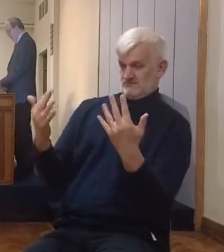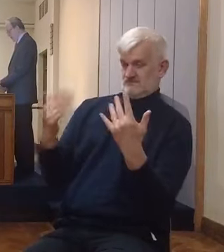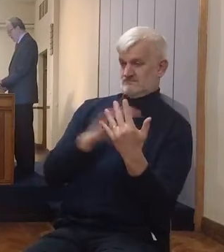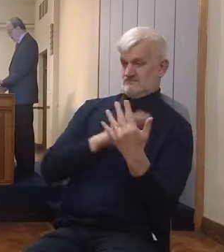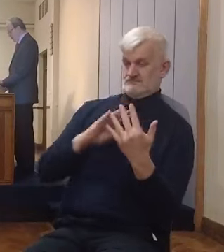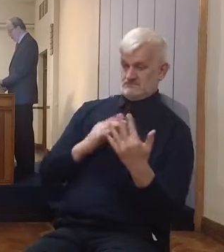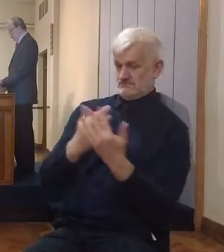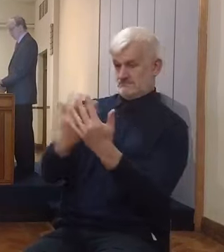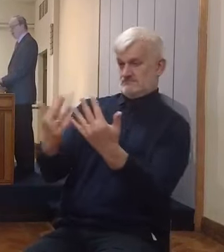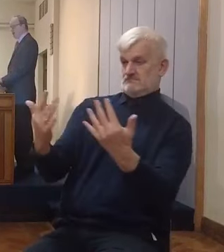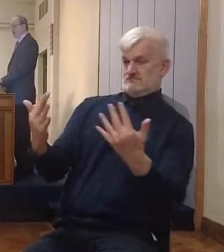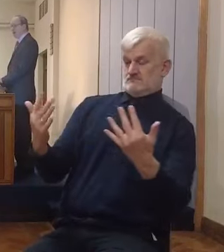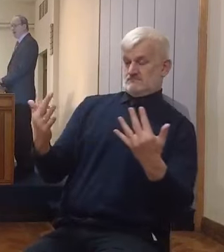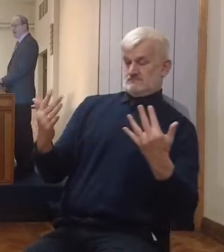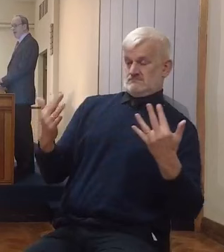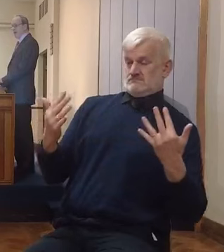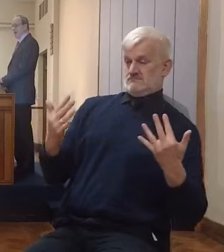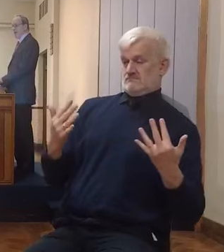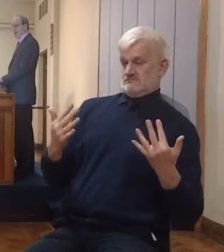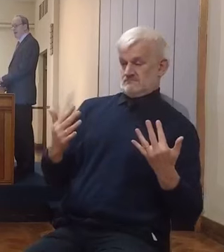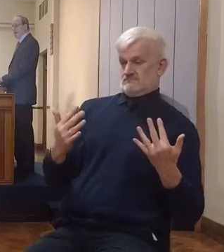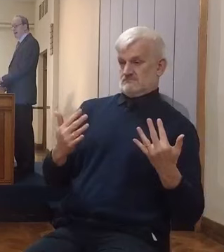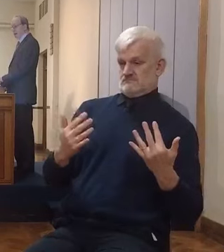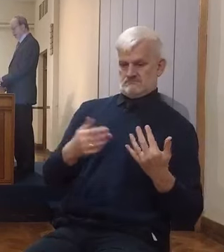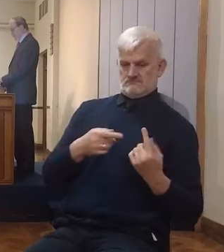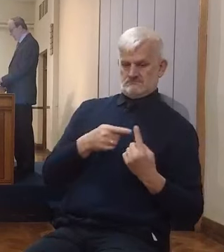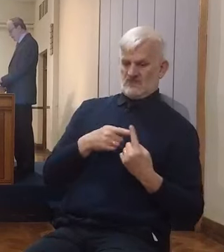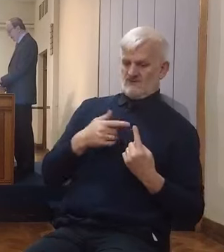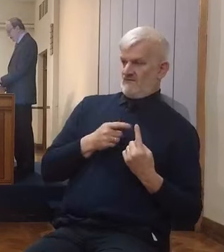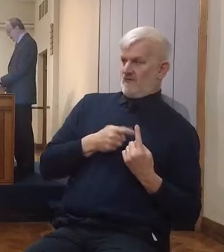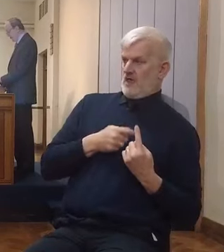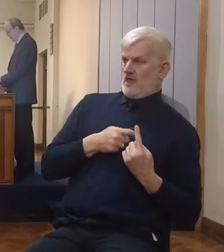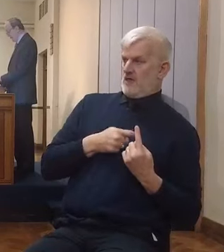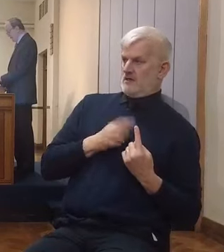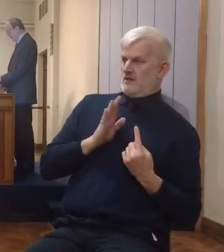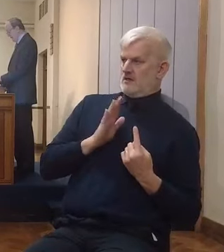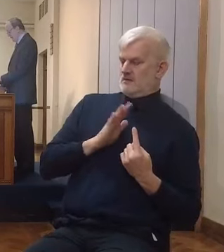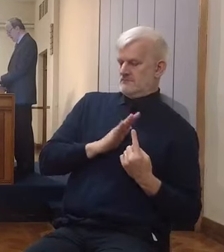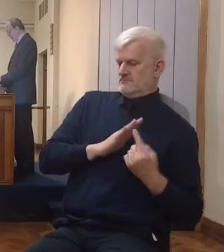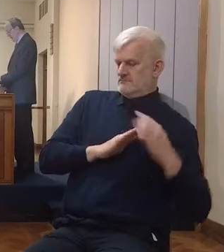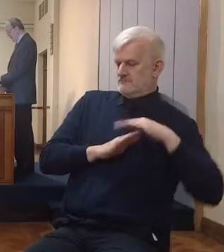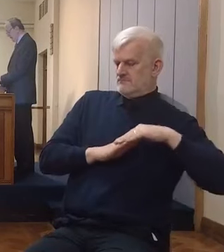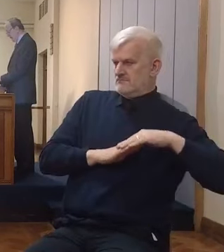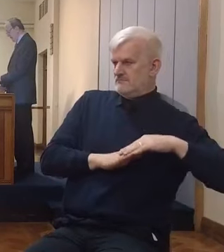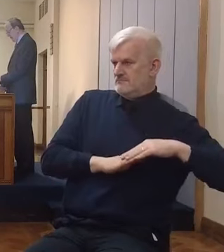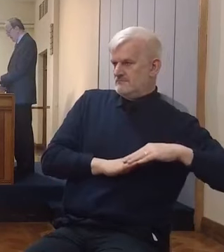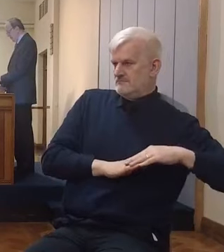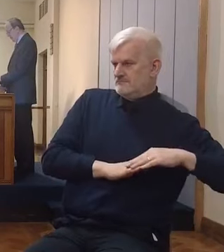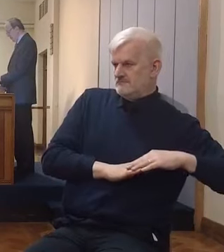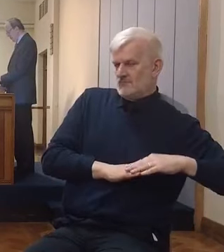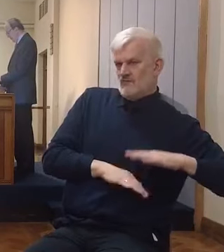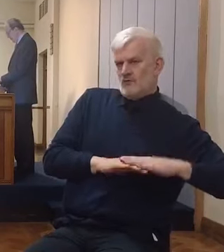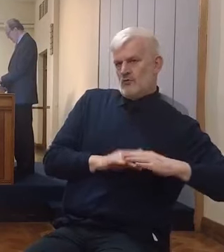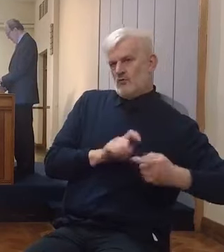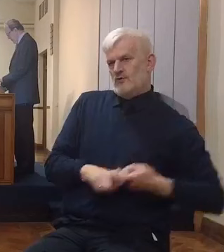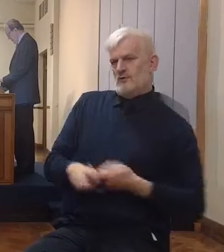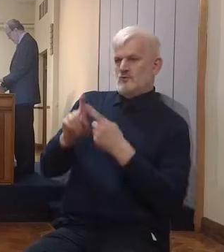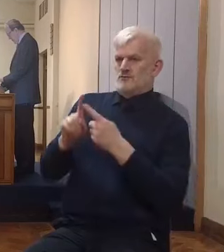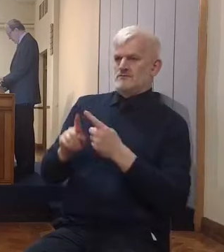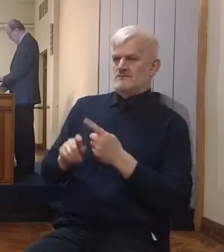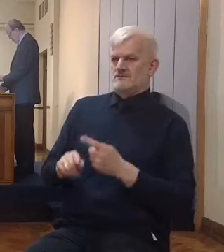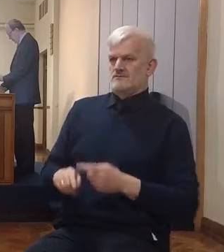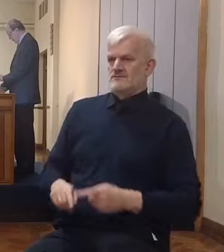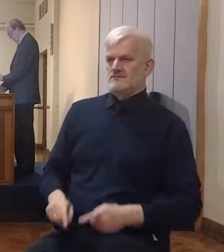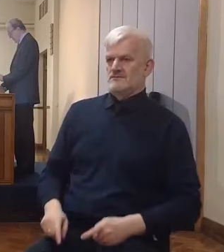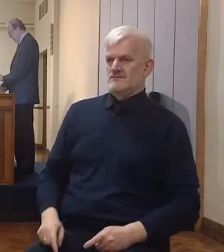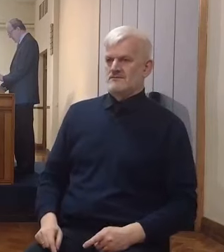and to suppress fear and to put his trust entirely in the Lord.